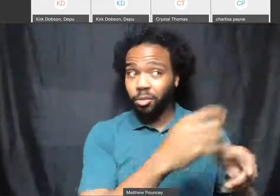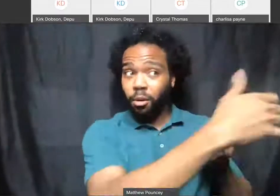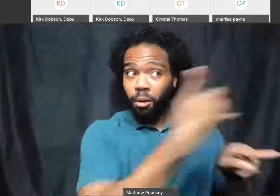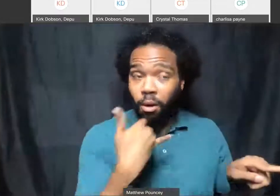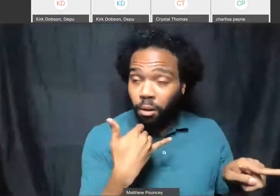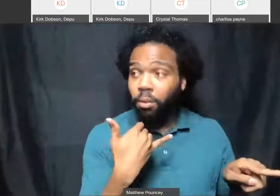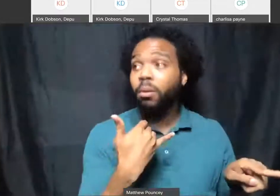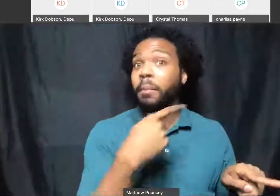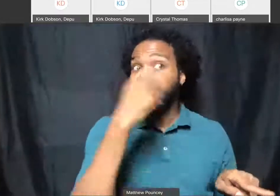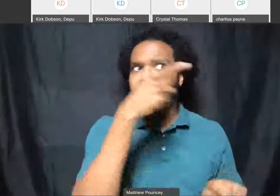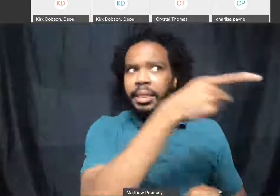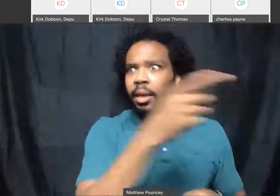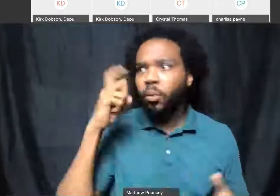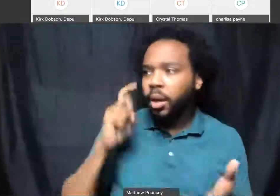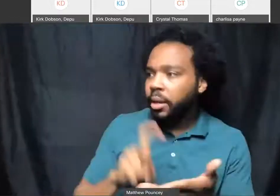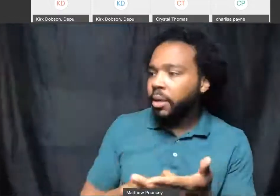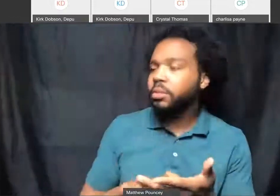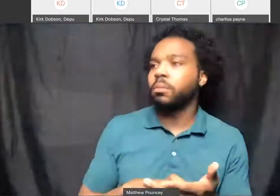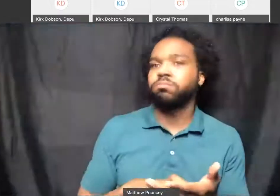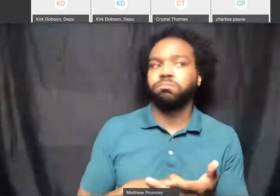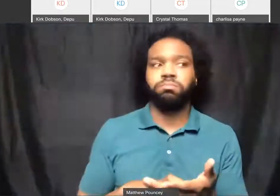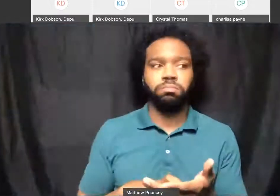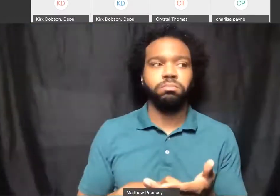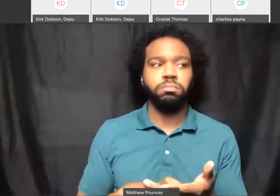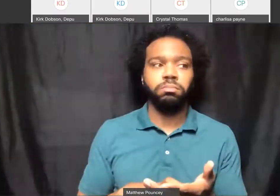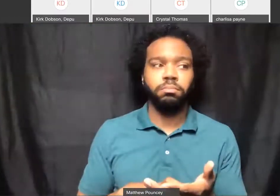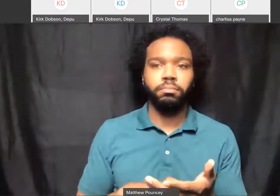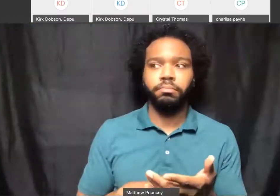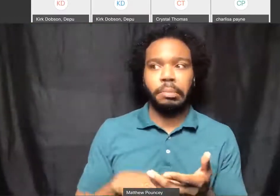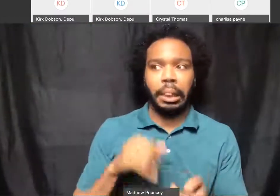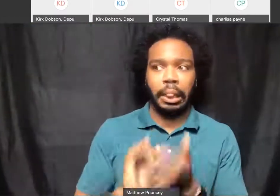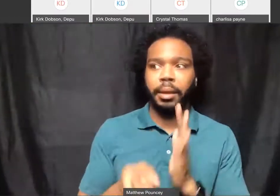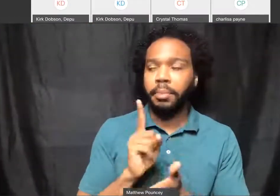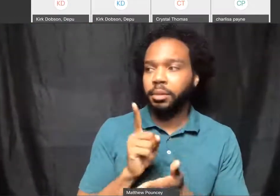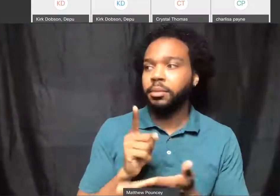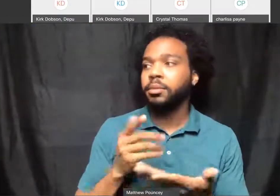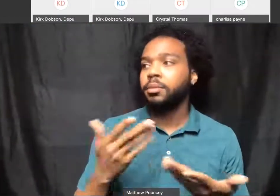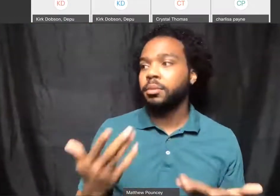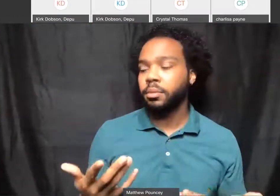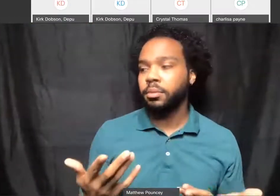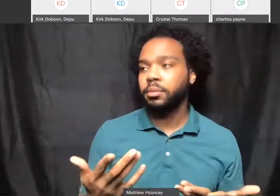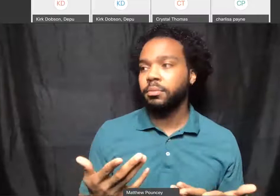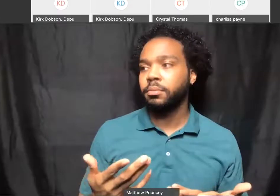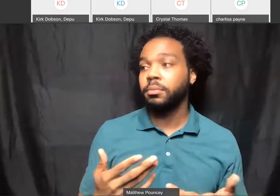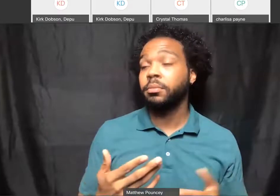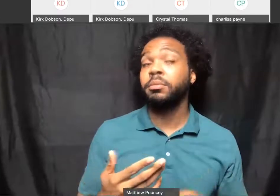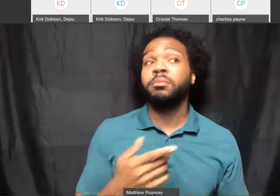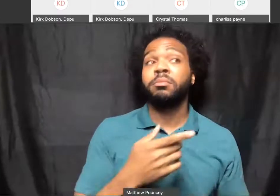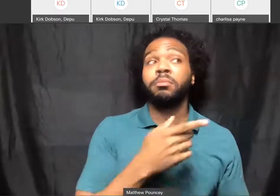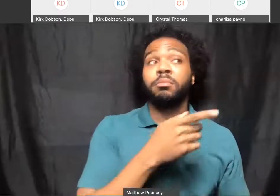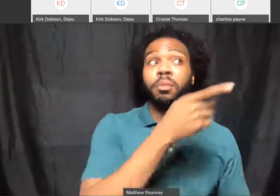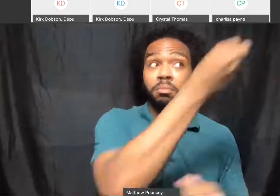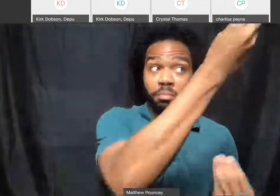they recognized that this was short notice. We forwarded the guidance that they sent